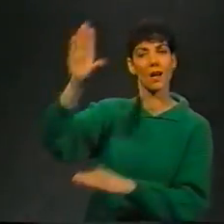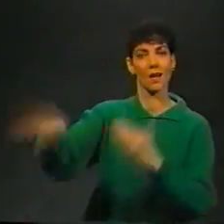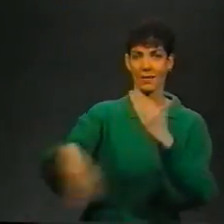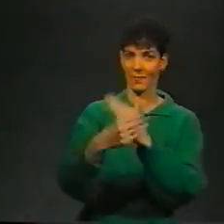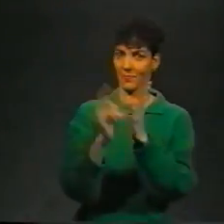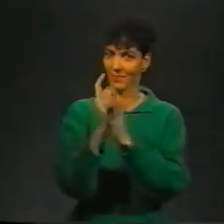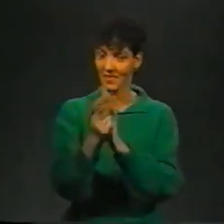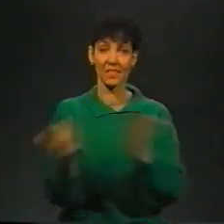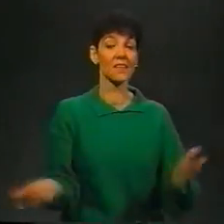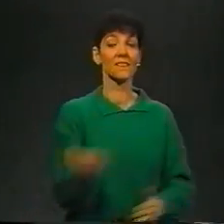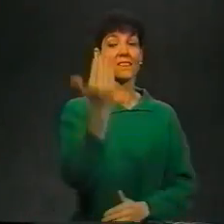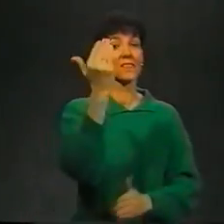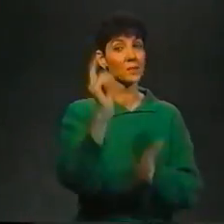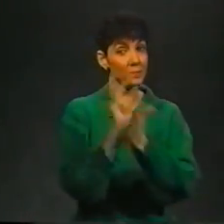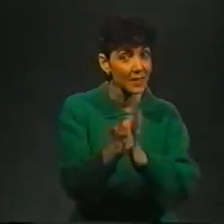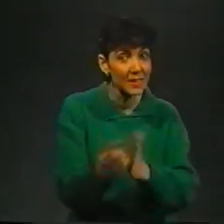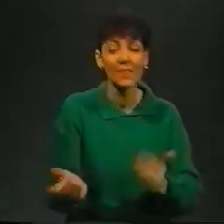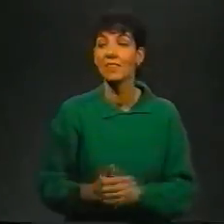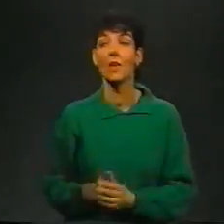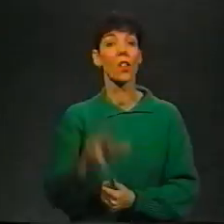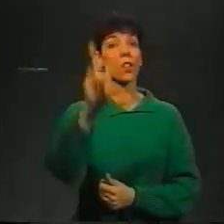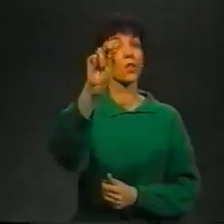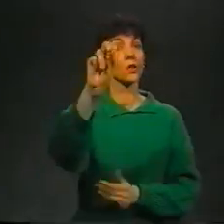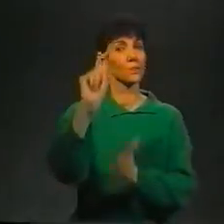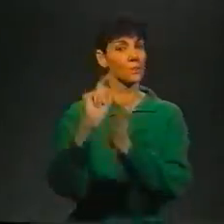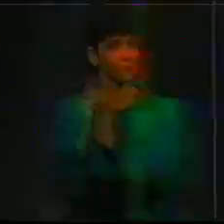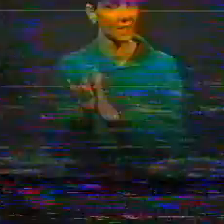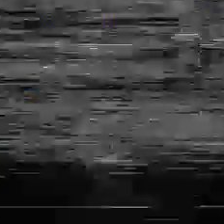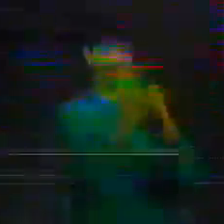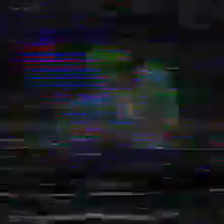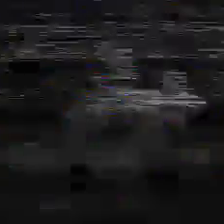more, the number sign and minute sign are separated.